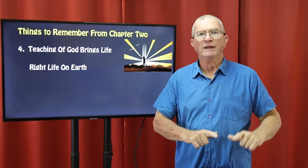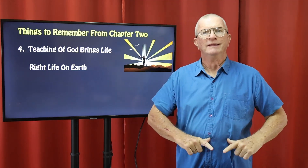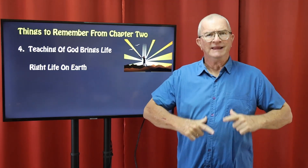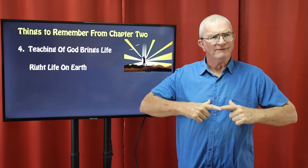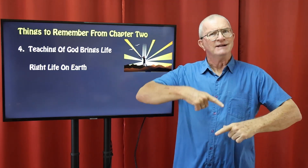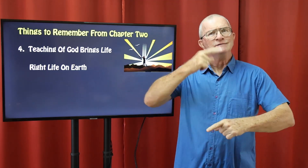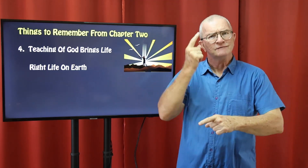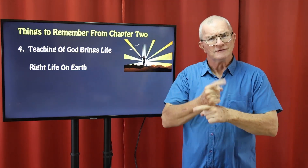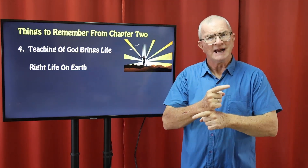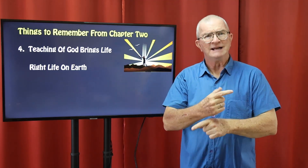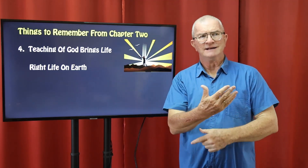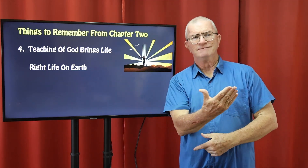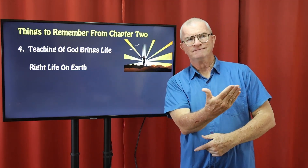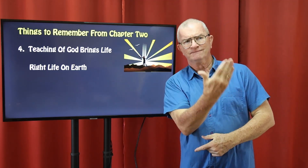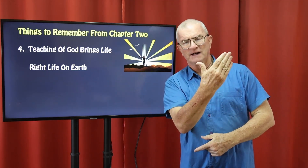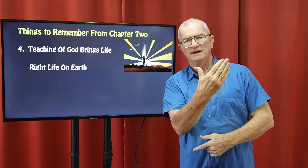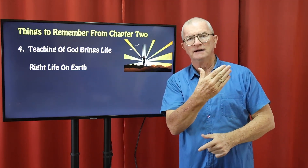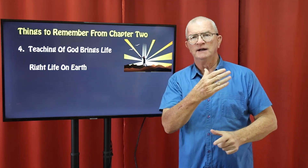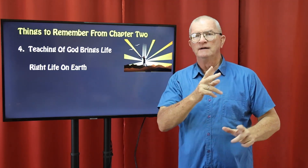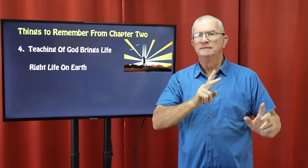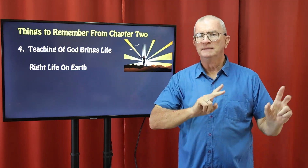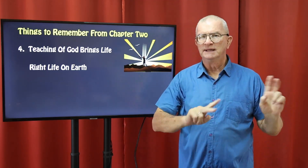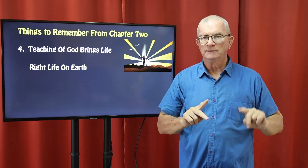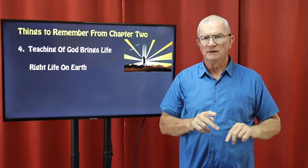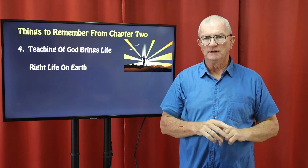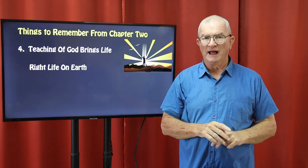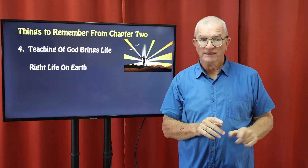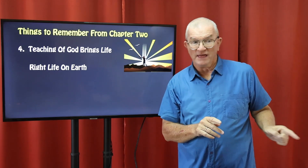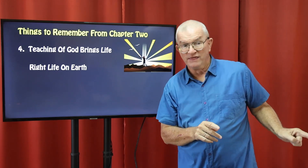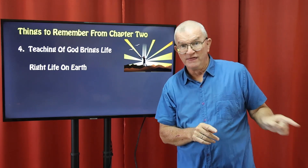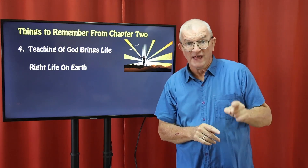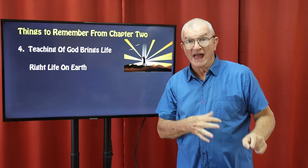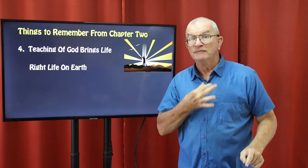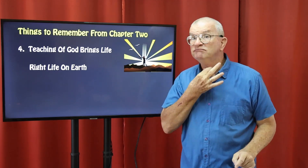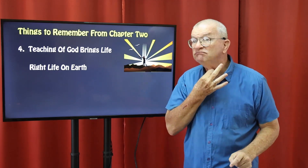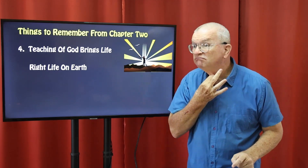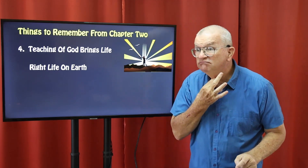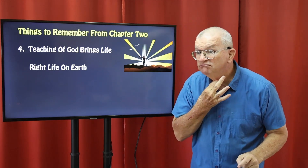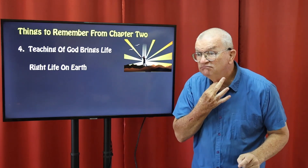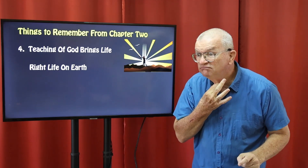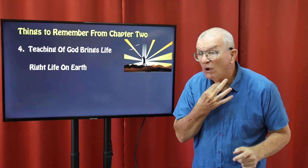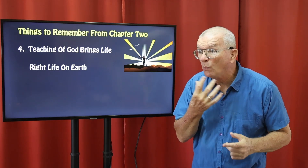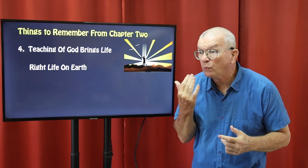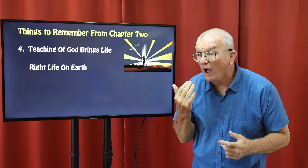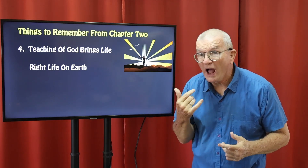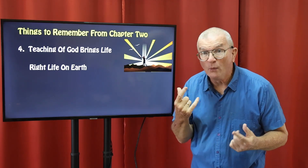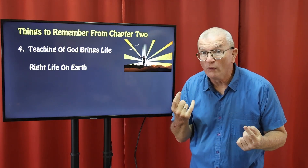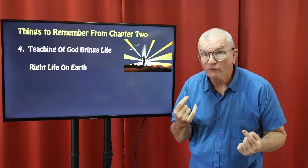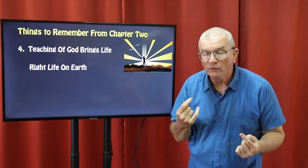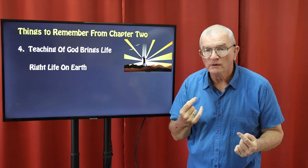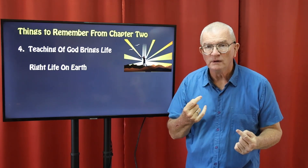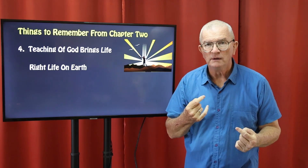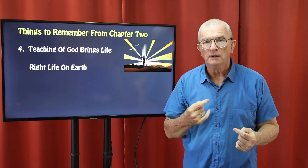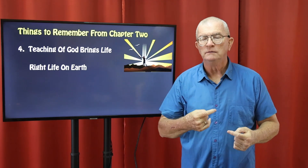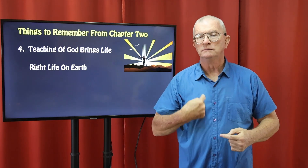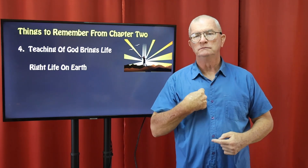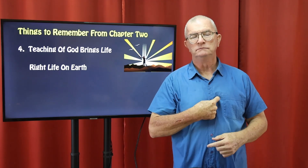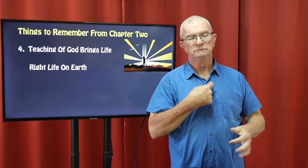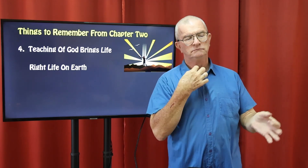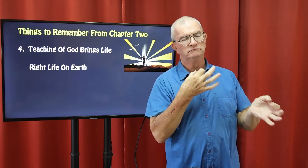As we live in front of other people, live righteously. They'll become curious, maybe. And